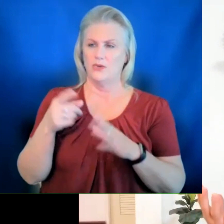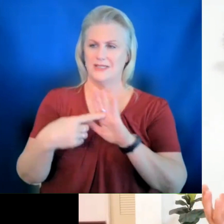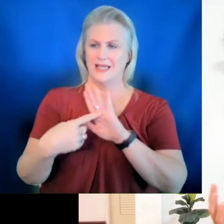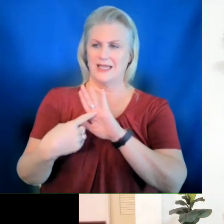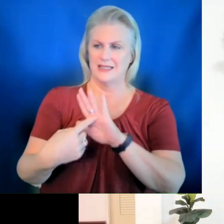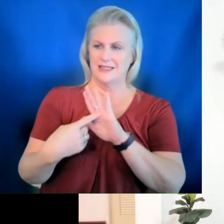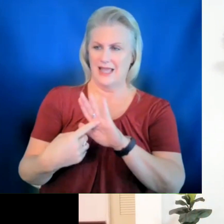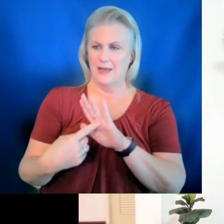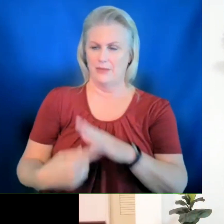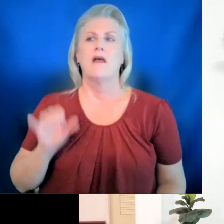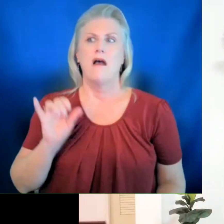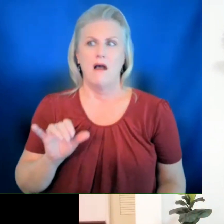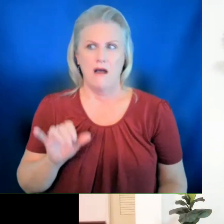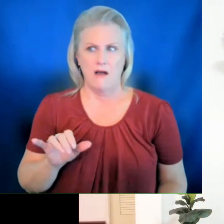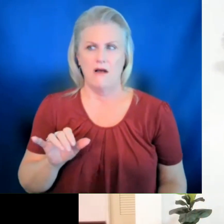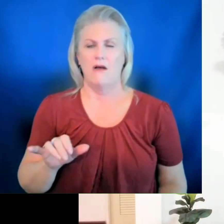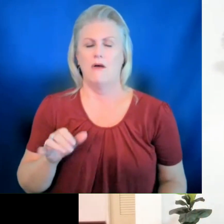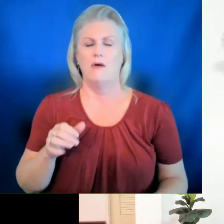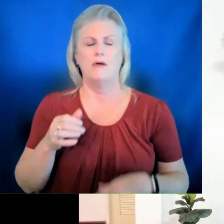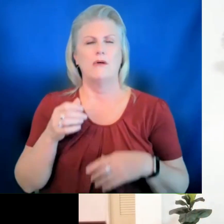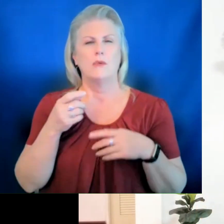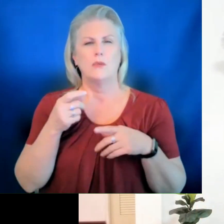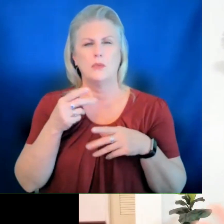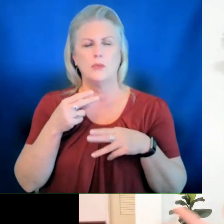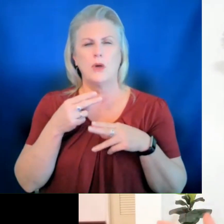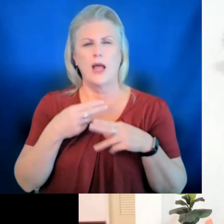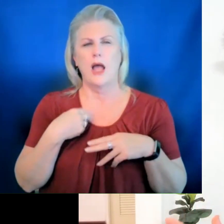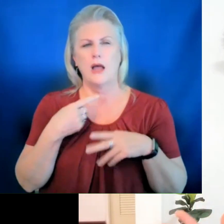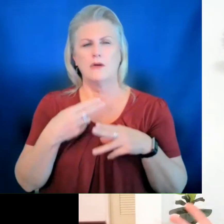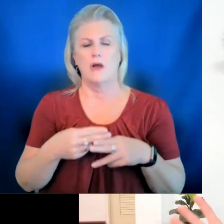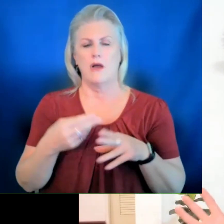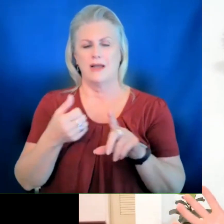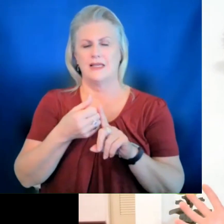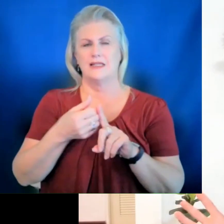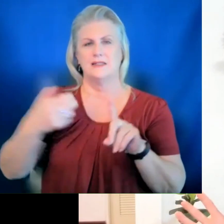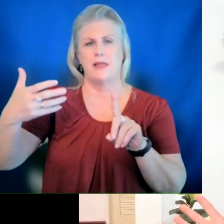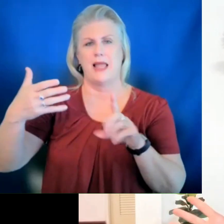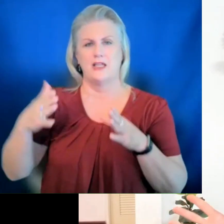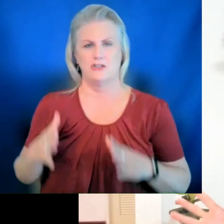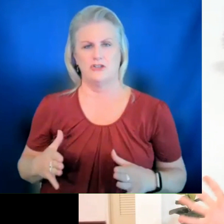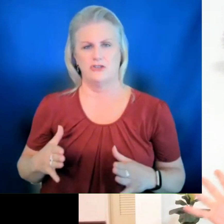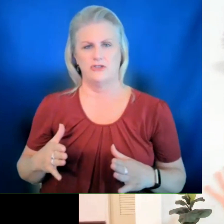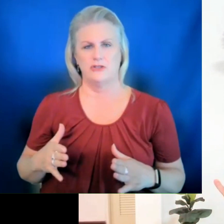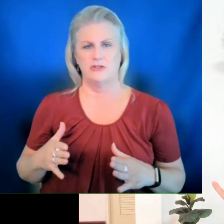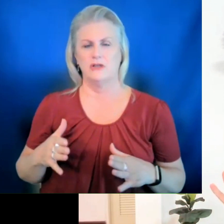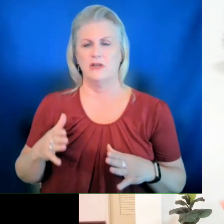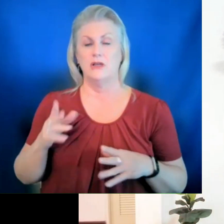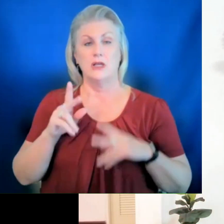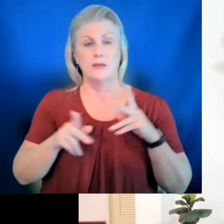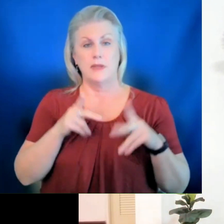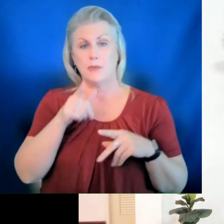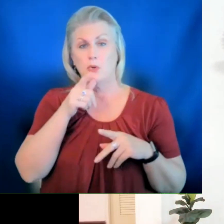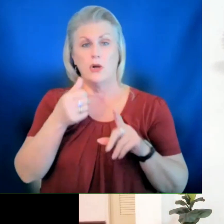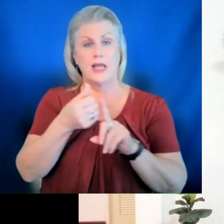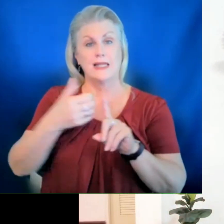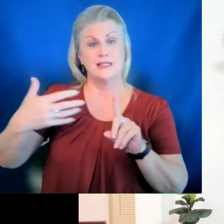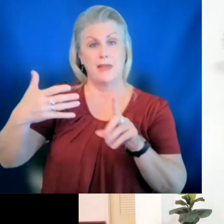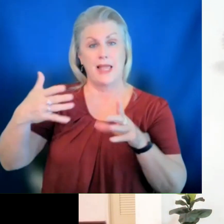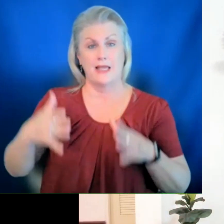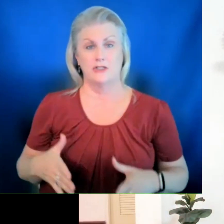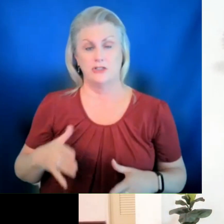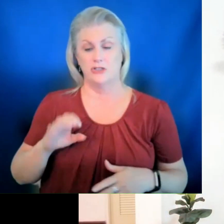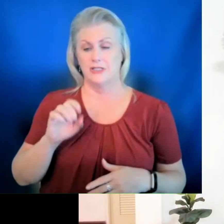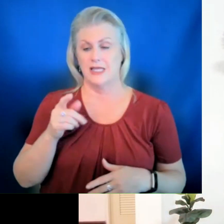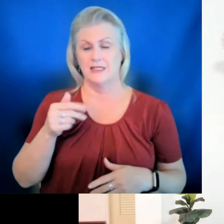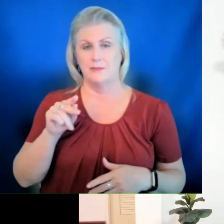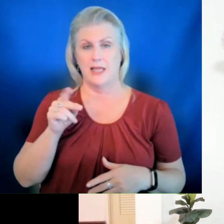I have been learning in one course that I'm doing. And the expanders are the people that already have what